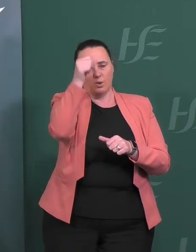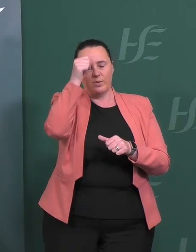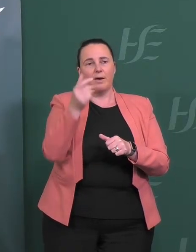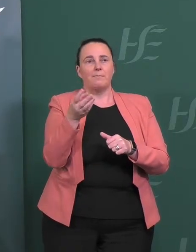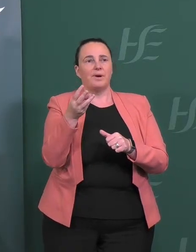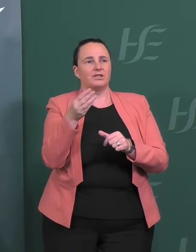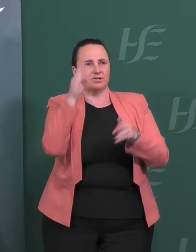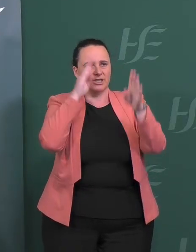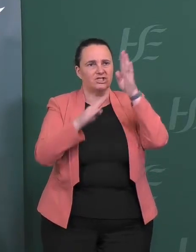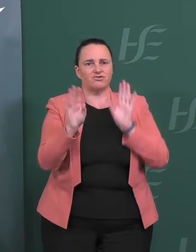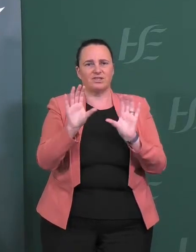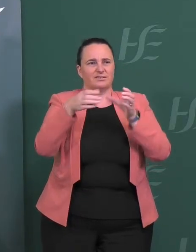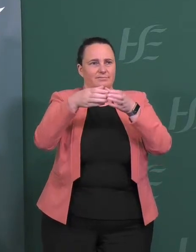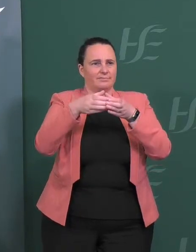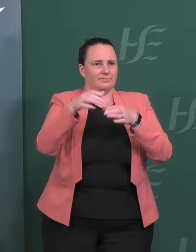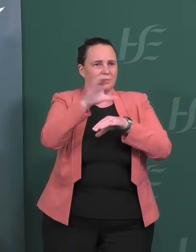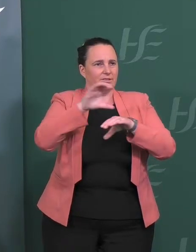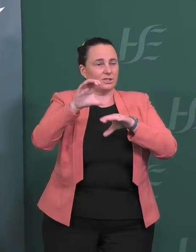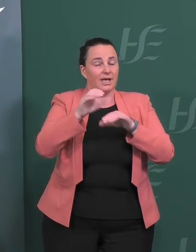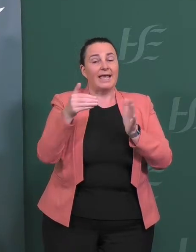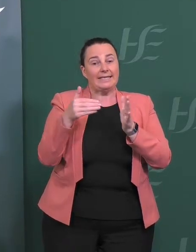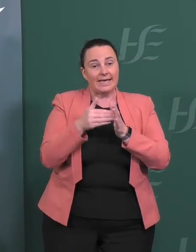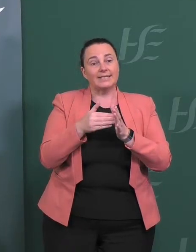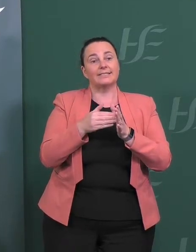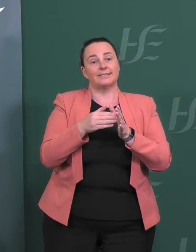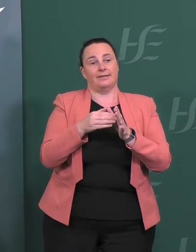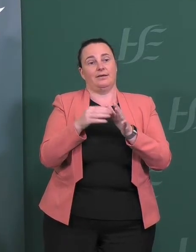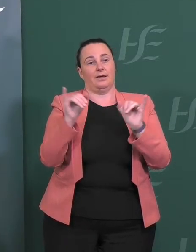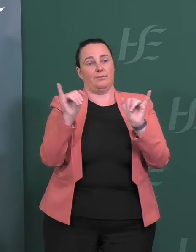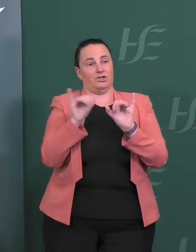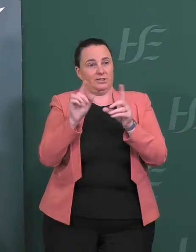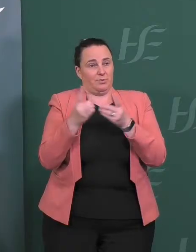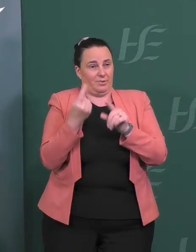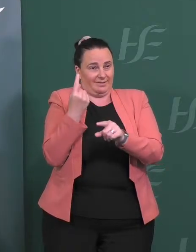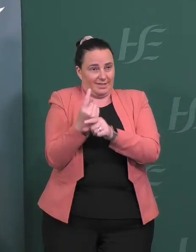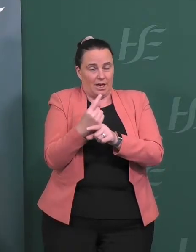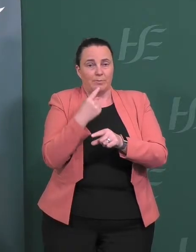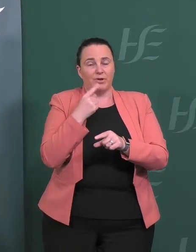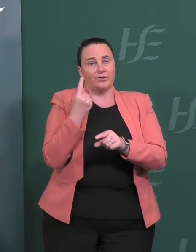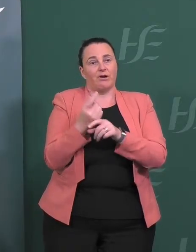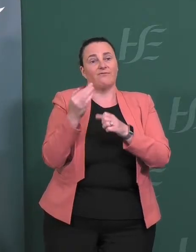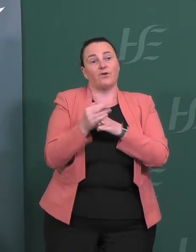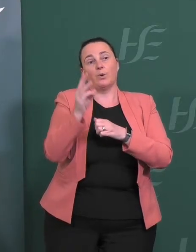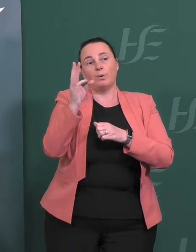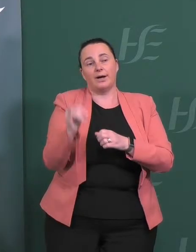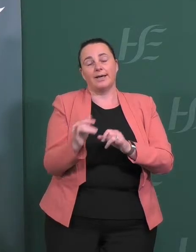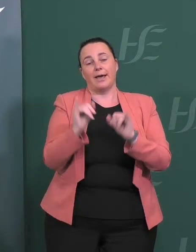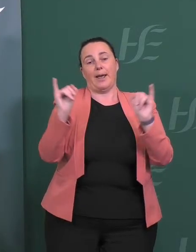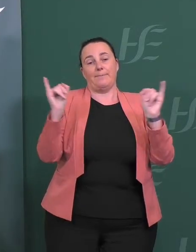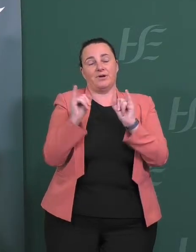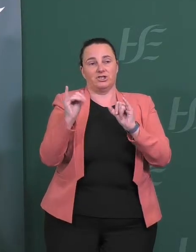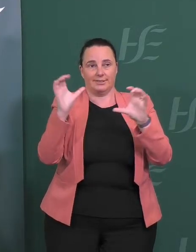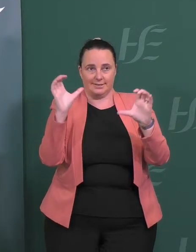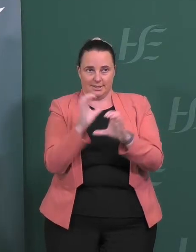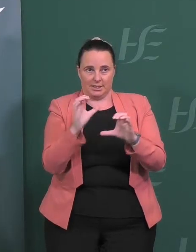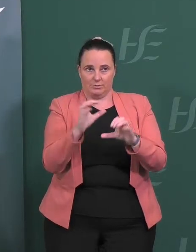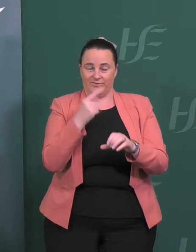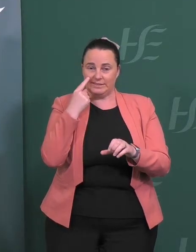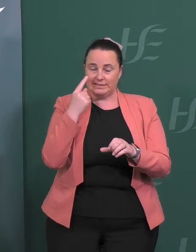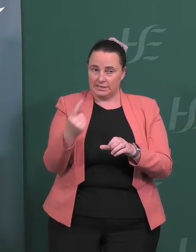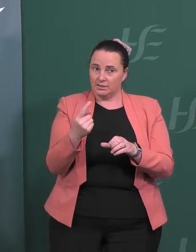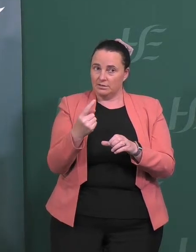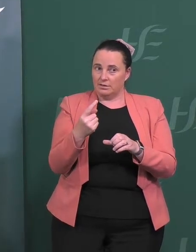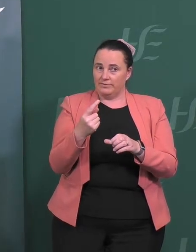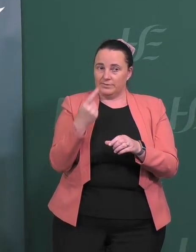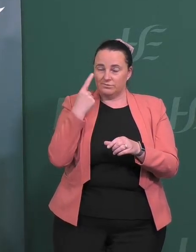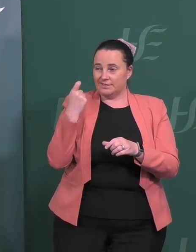units. Our emergency departments are there, they are open, they're there for emergency care. But as you've seen over the last few days, some of them are under